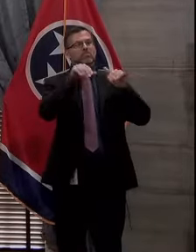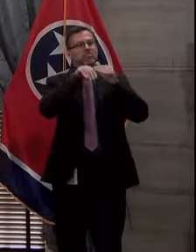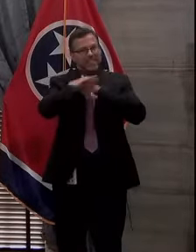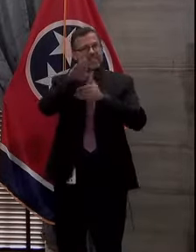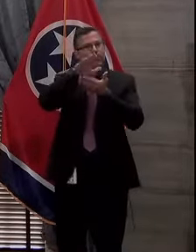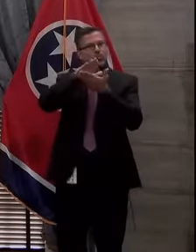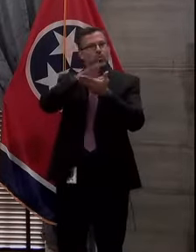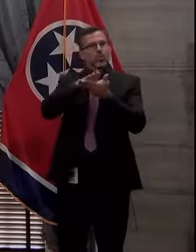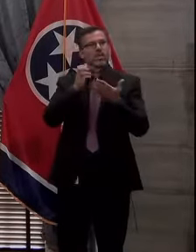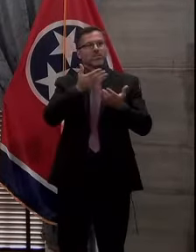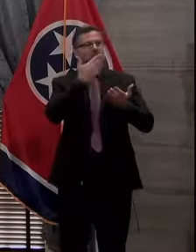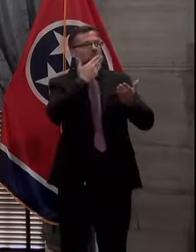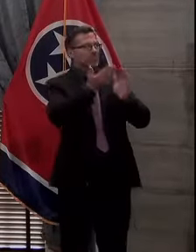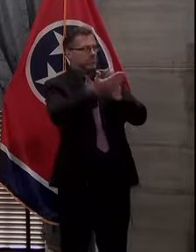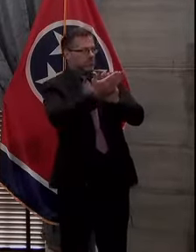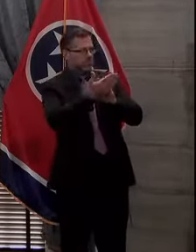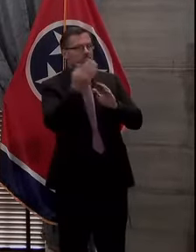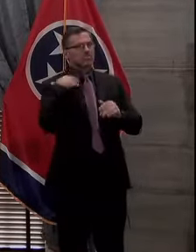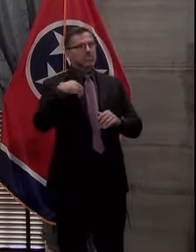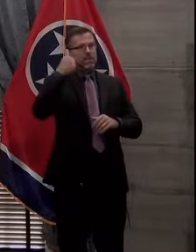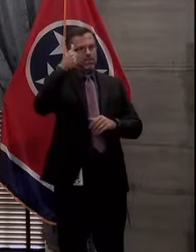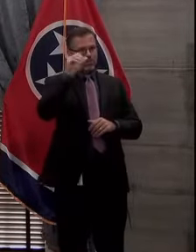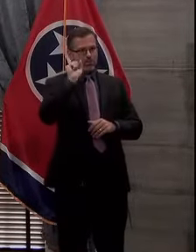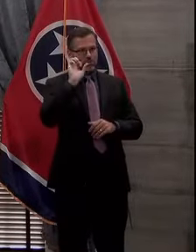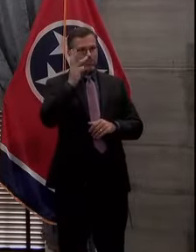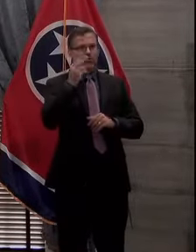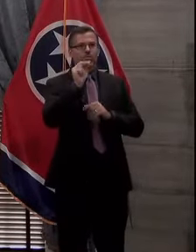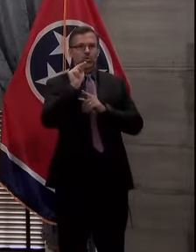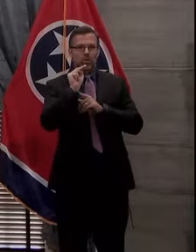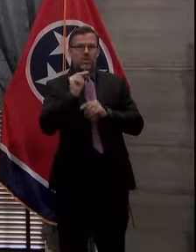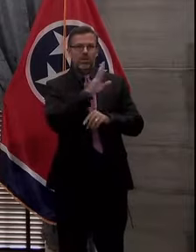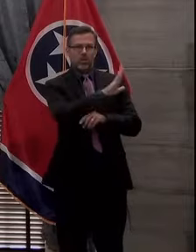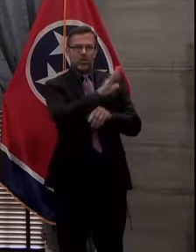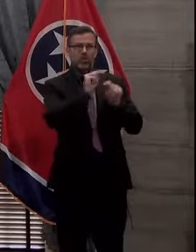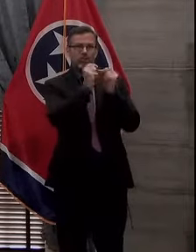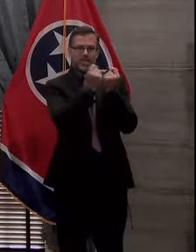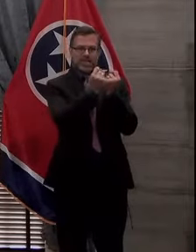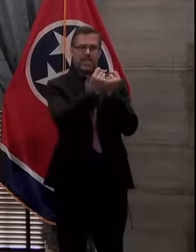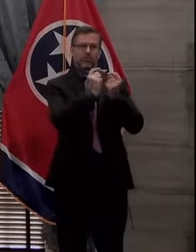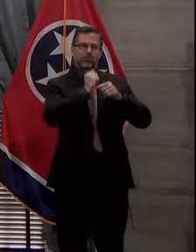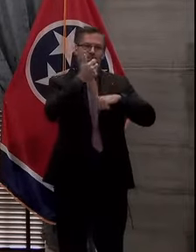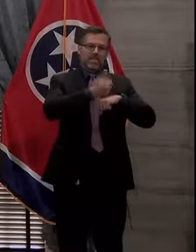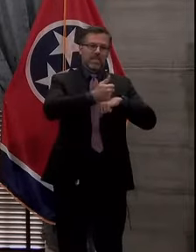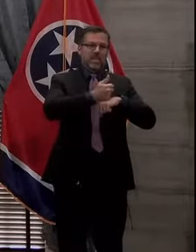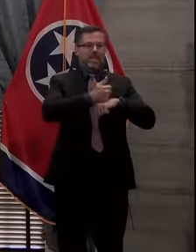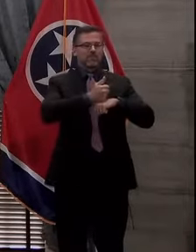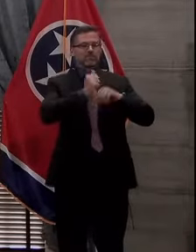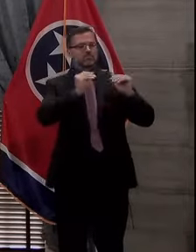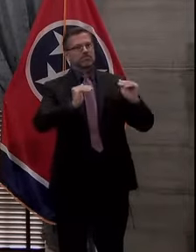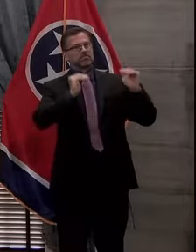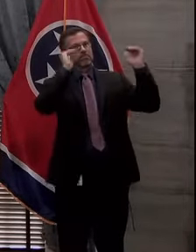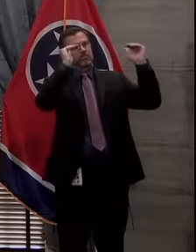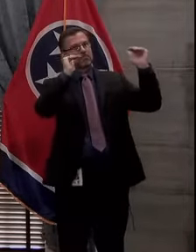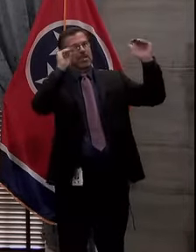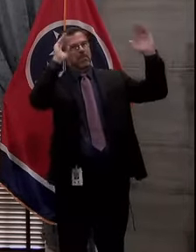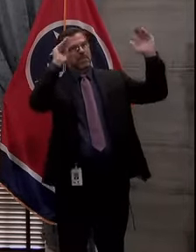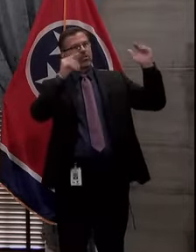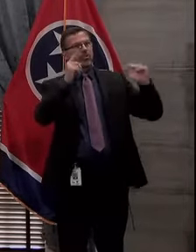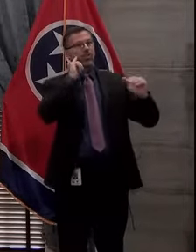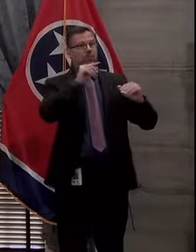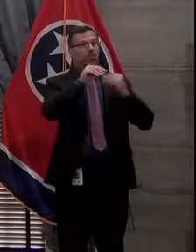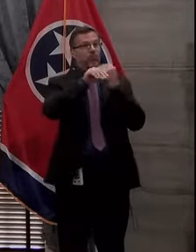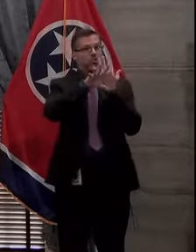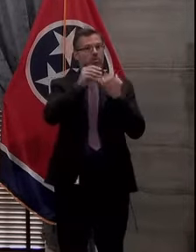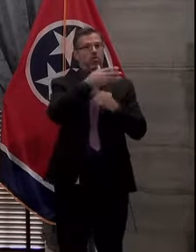I want to commend Commissioner Schwinn and her team for setting high expectations for both in-person learning and for remote learning. To